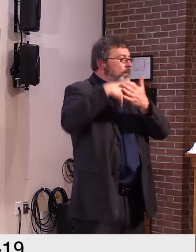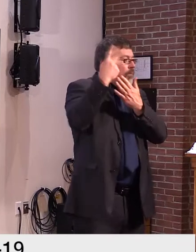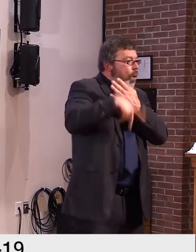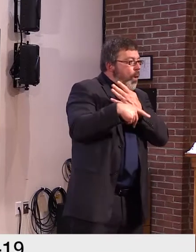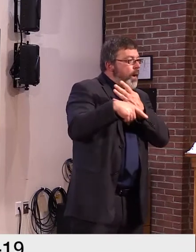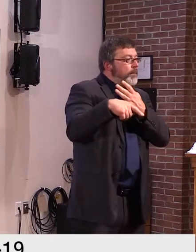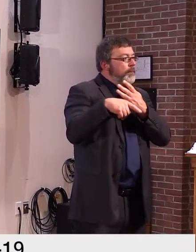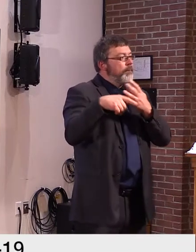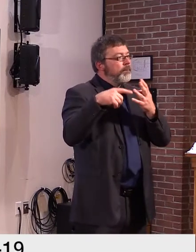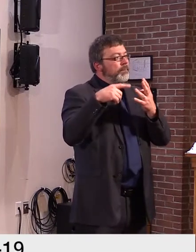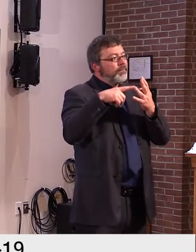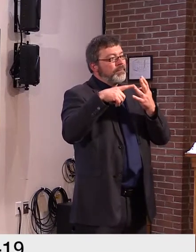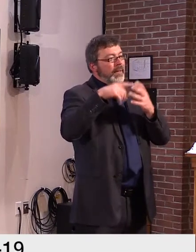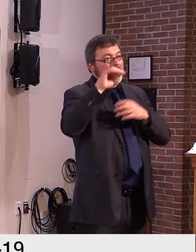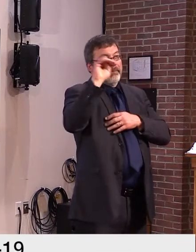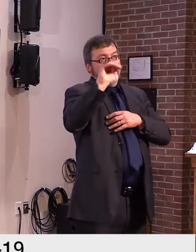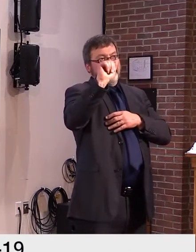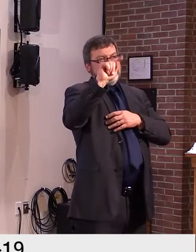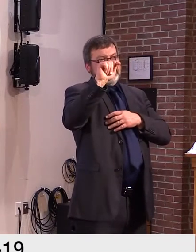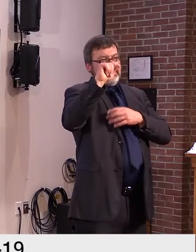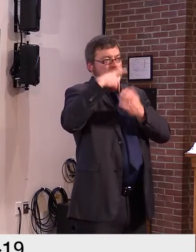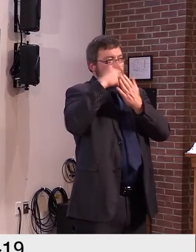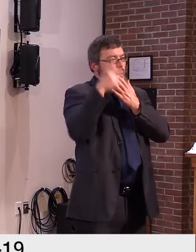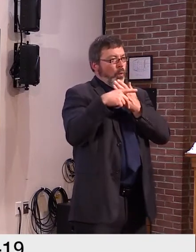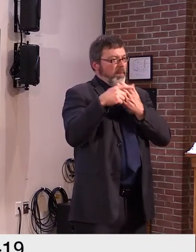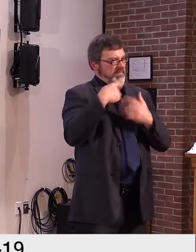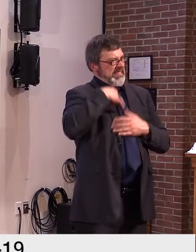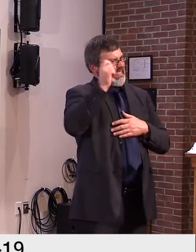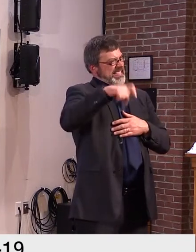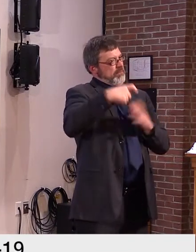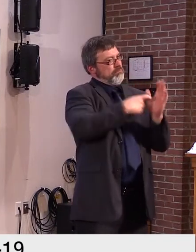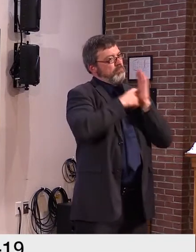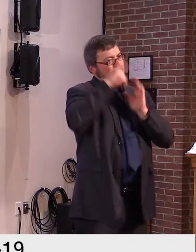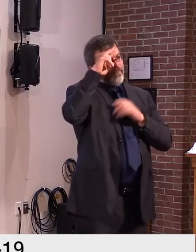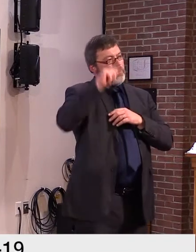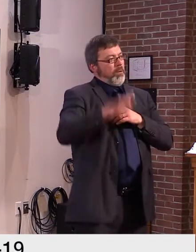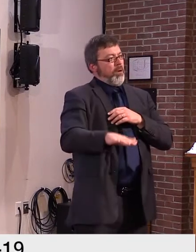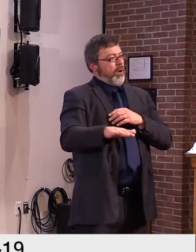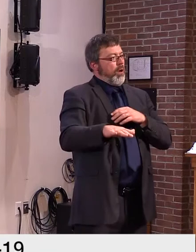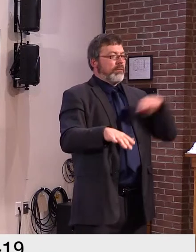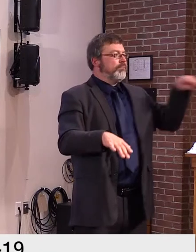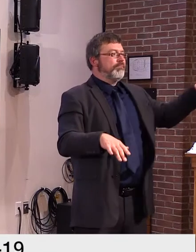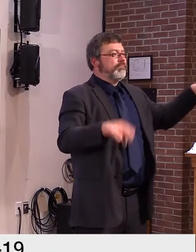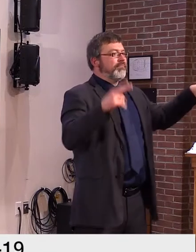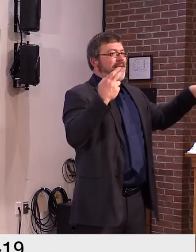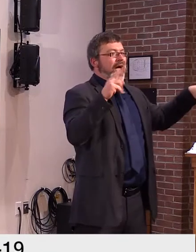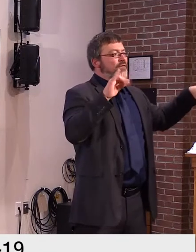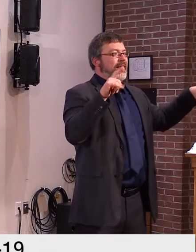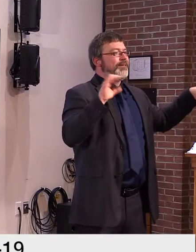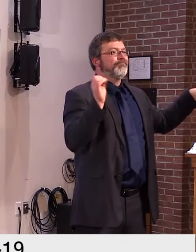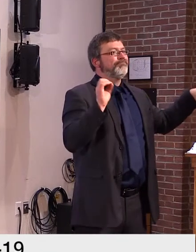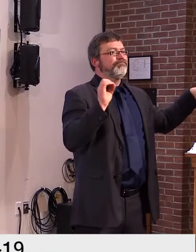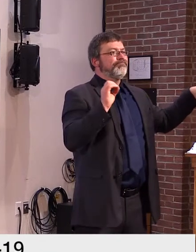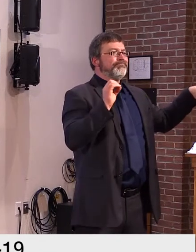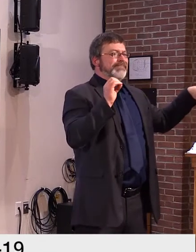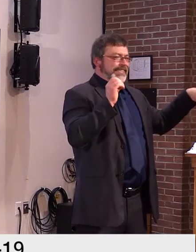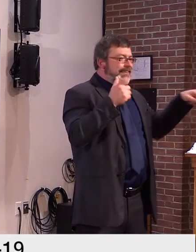So to sort of put all those programs into that facility